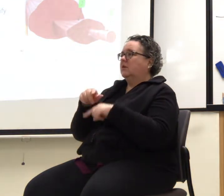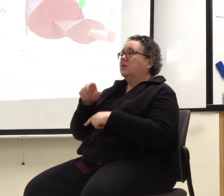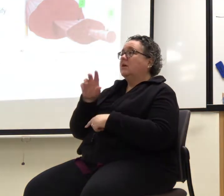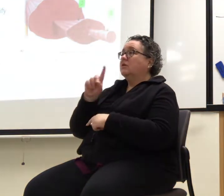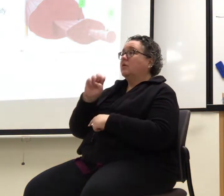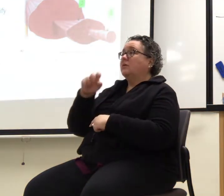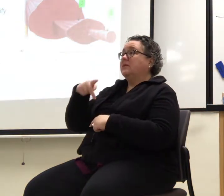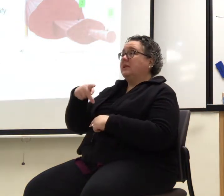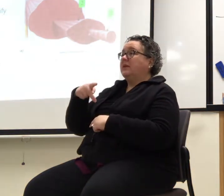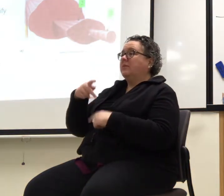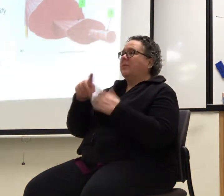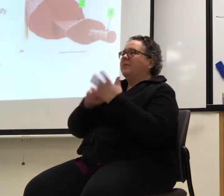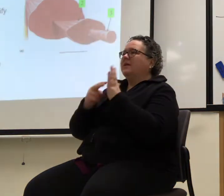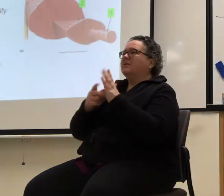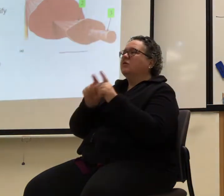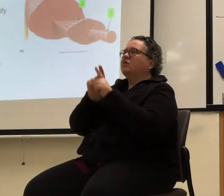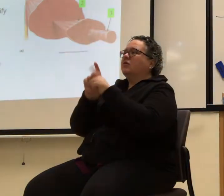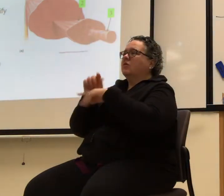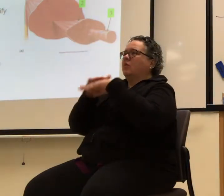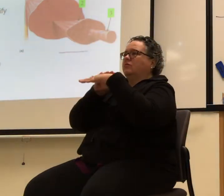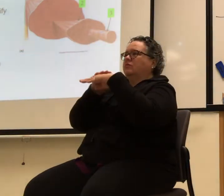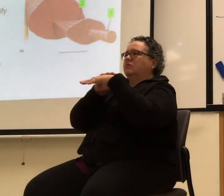there's also a superficial fascia.